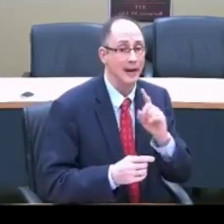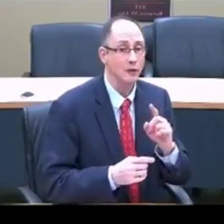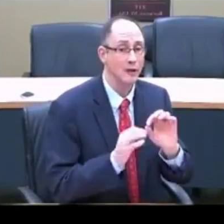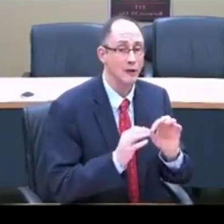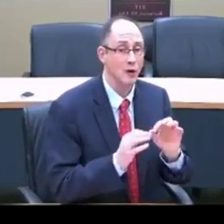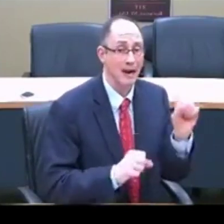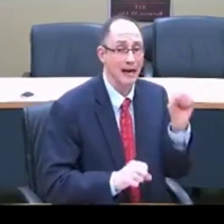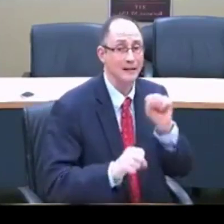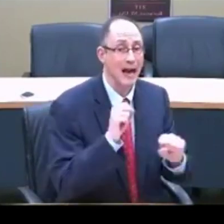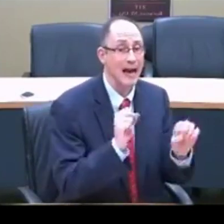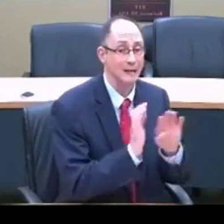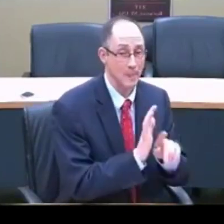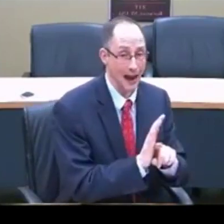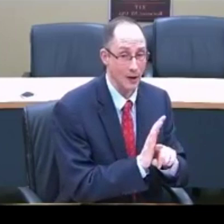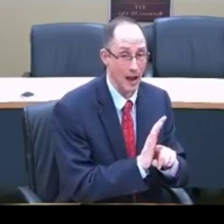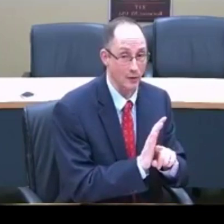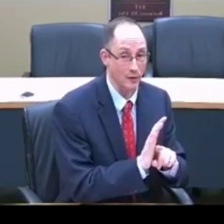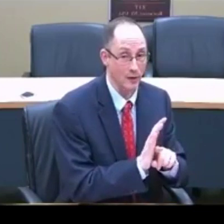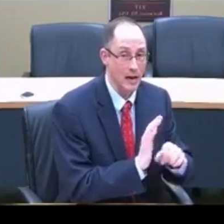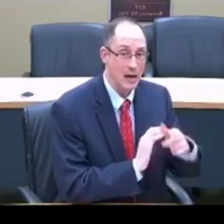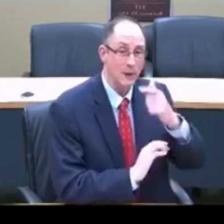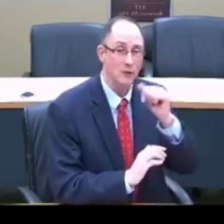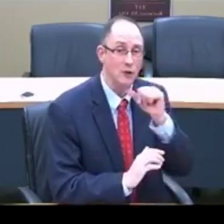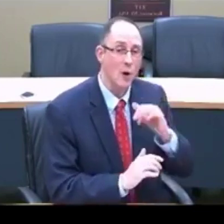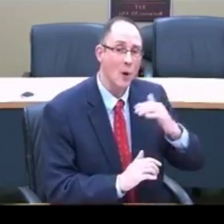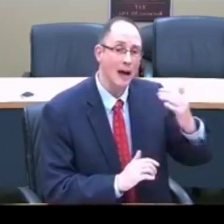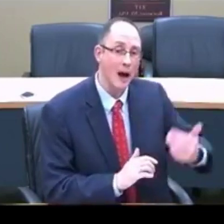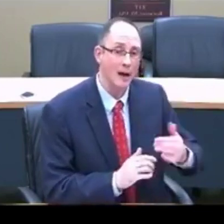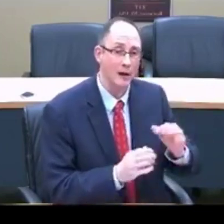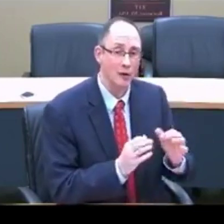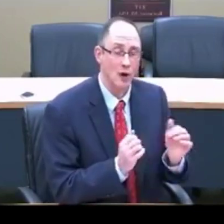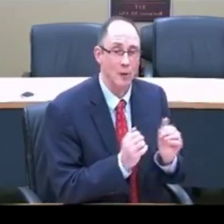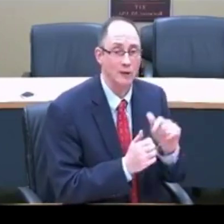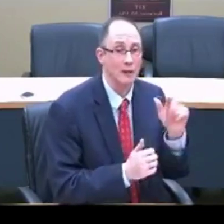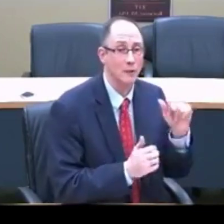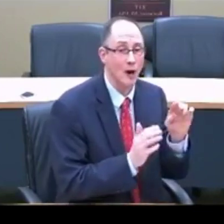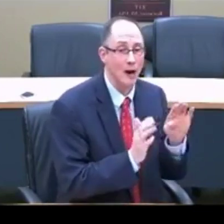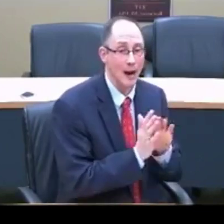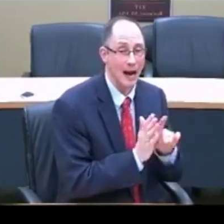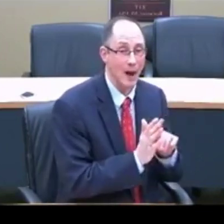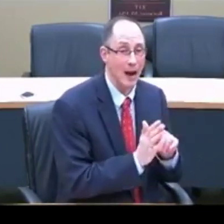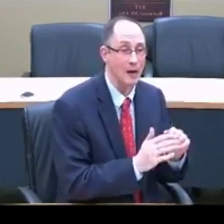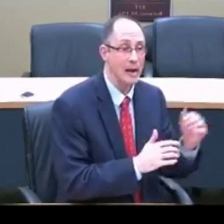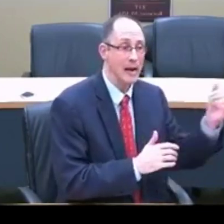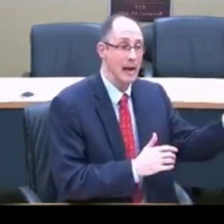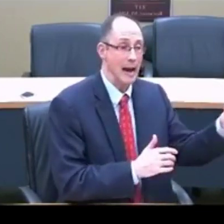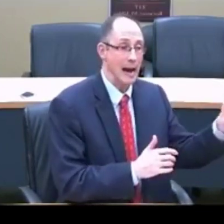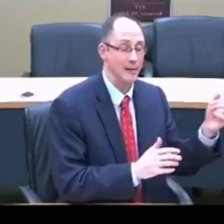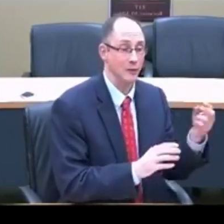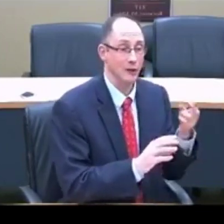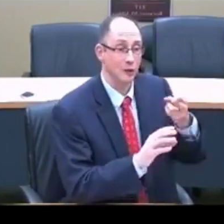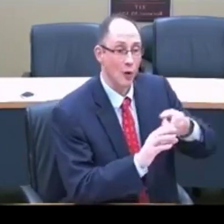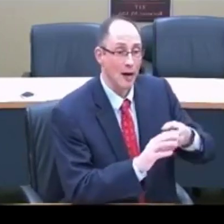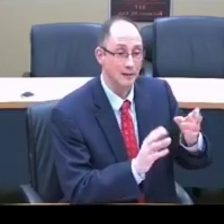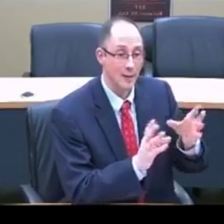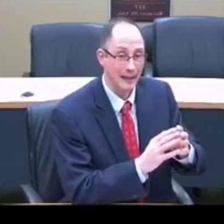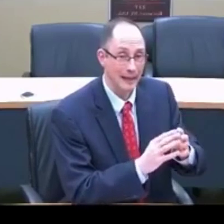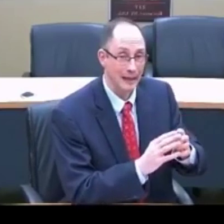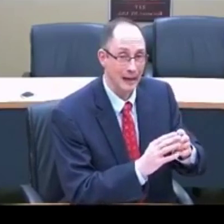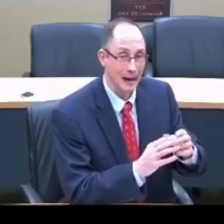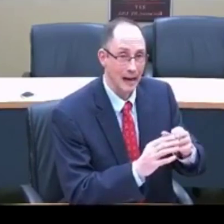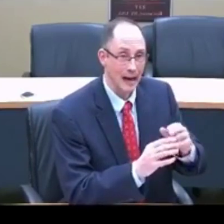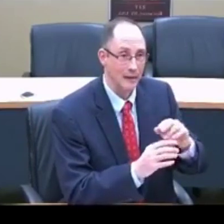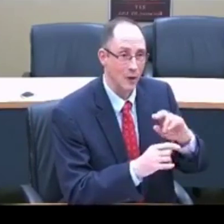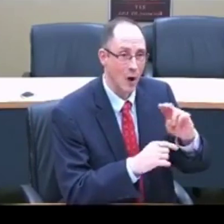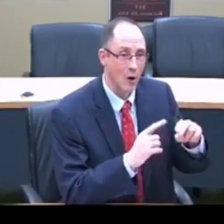make sure the interpreter has a science background, because you don't want to hire an interpreter with a liberal arts background. And she joins the meeting.